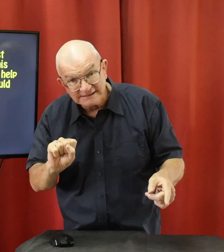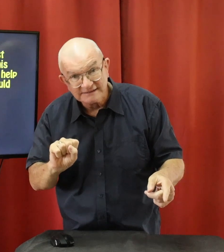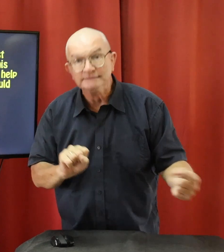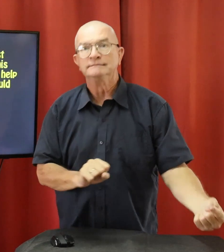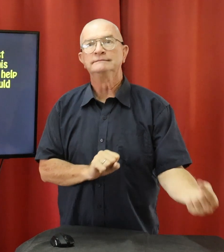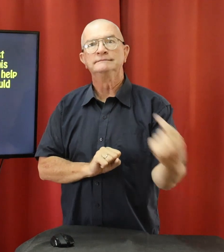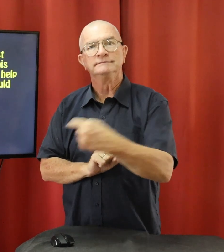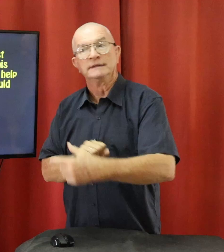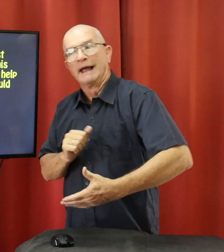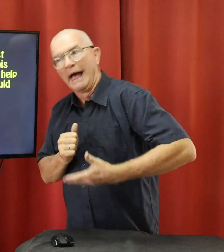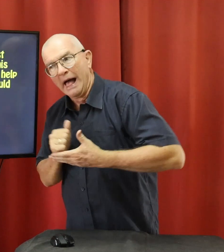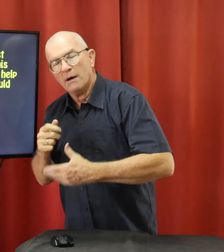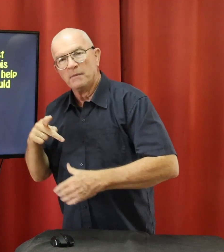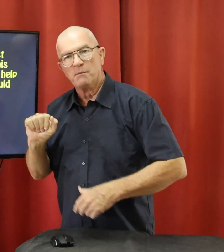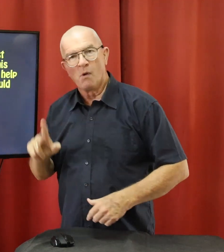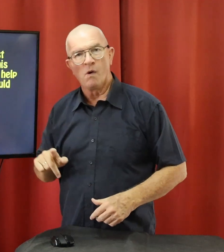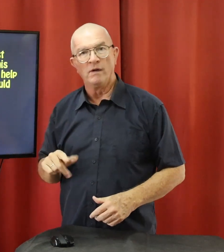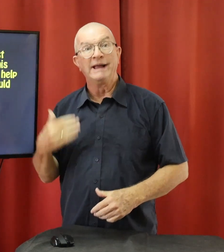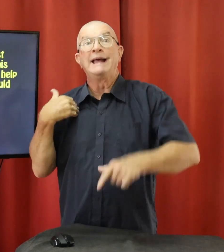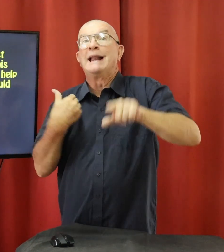Epaphroditus to help Paul.